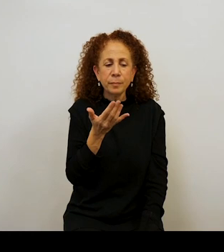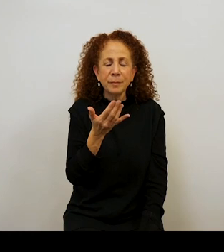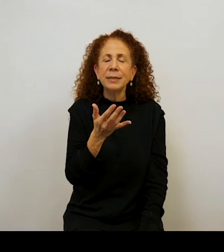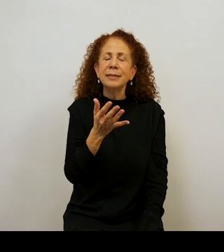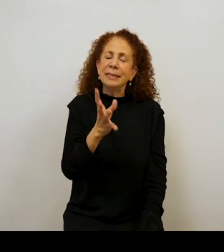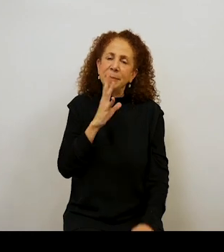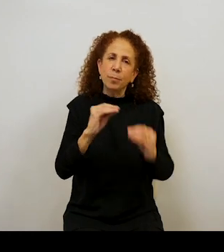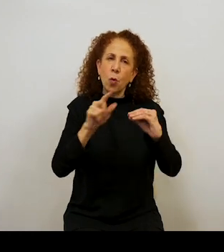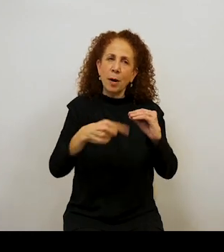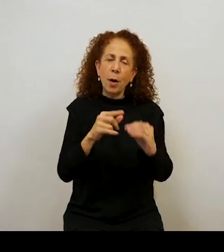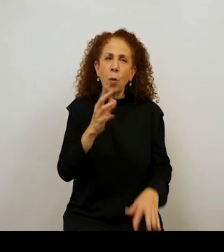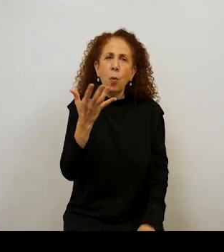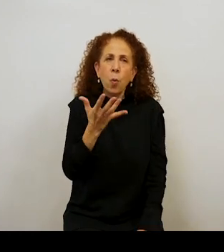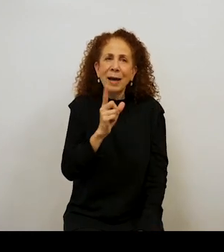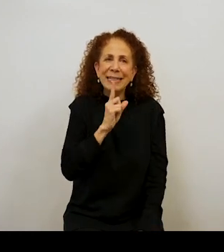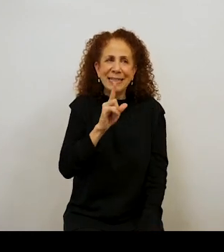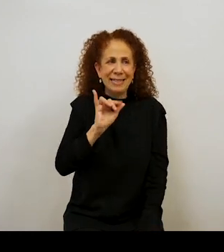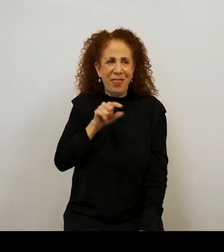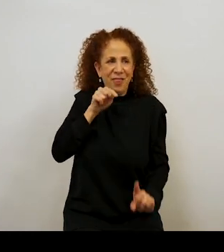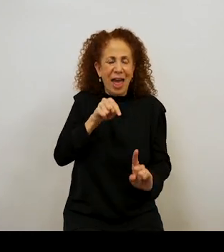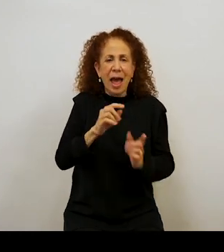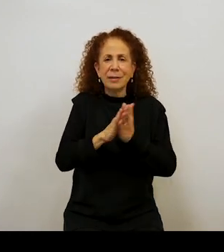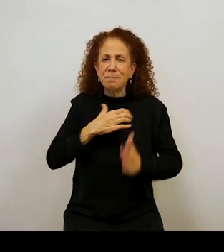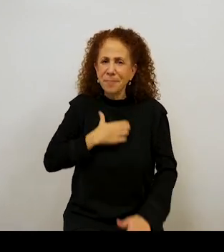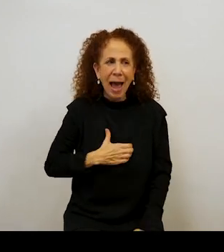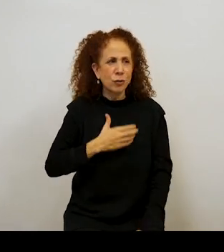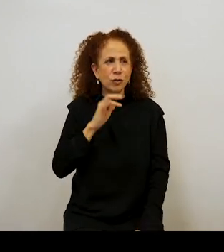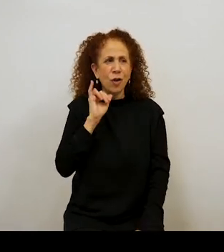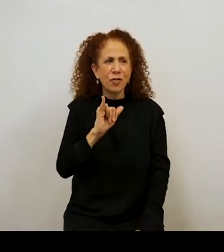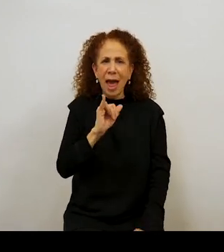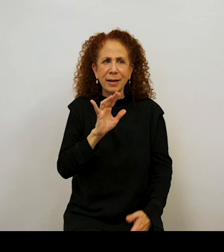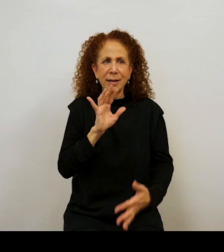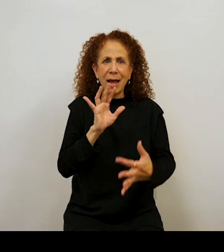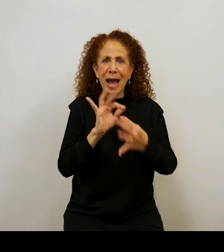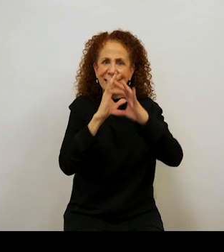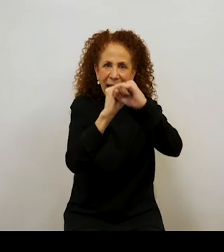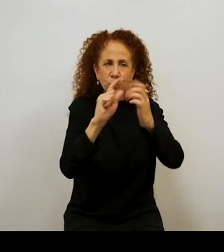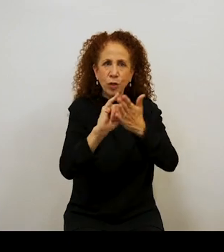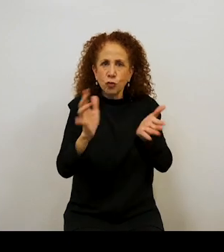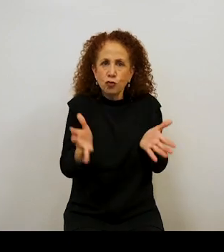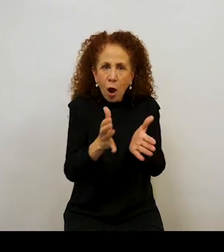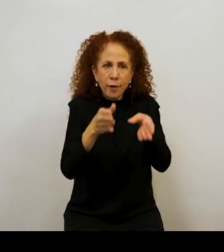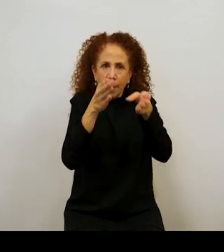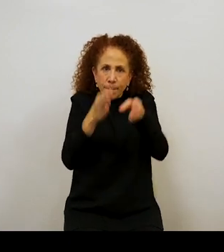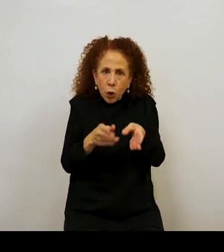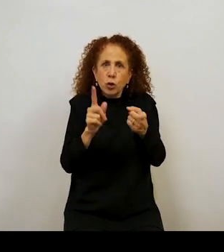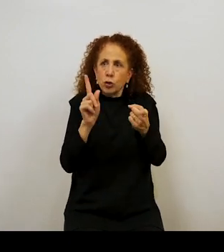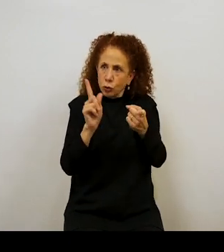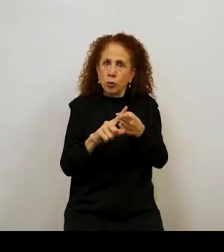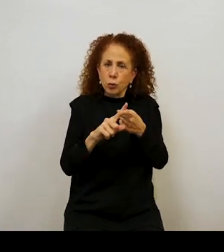speak a little bit more about what is that passion or what is that attachment that's driving persons to